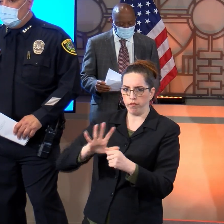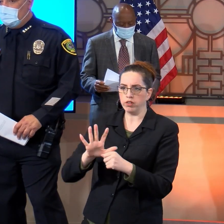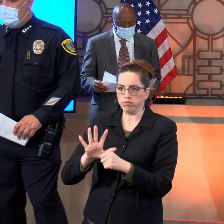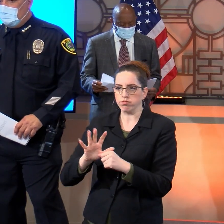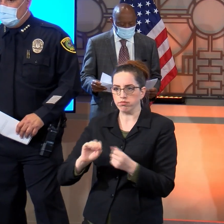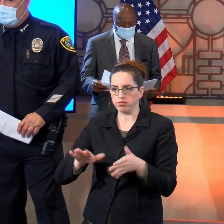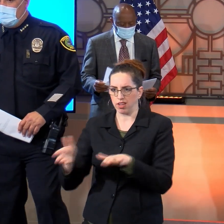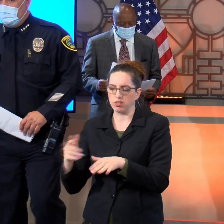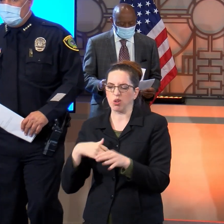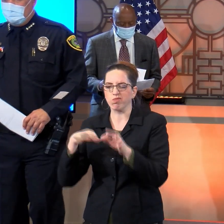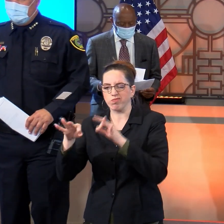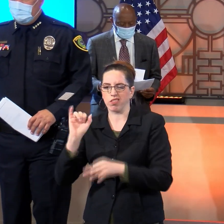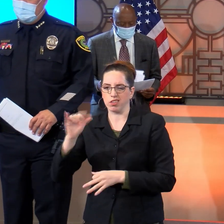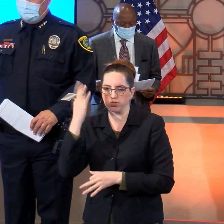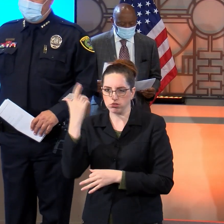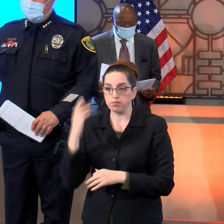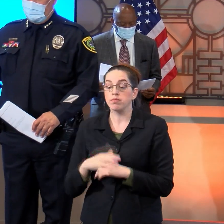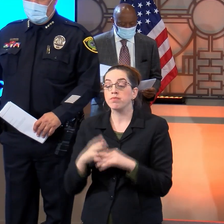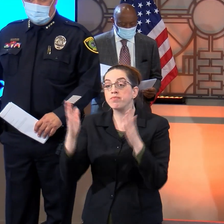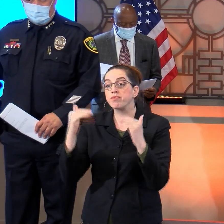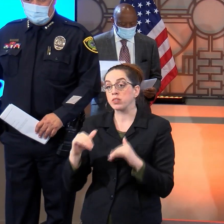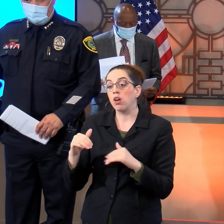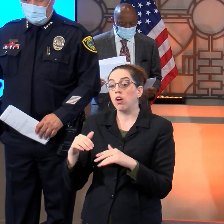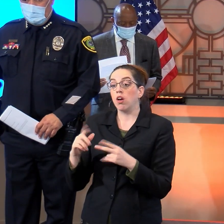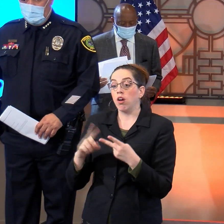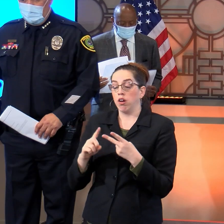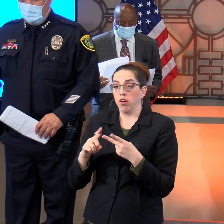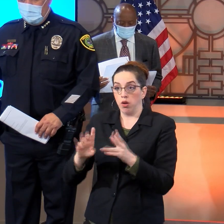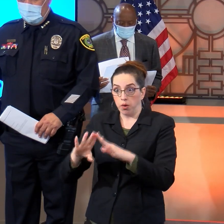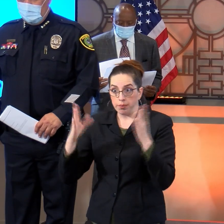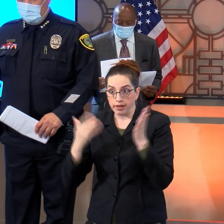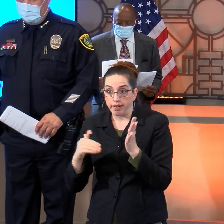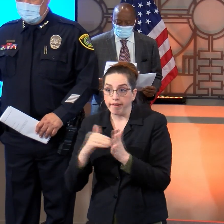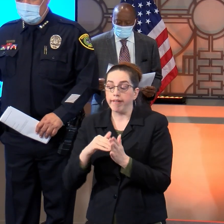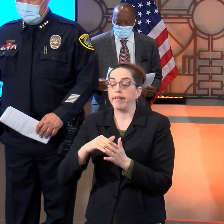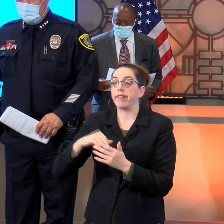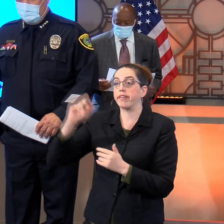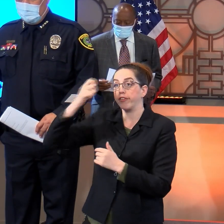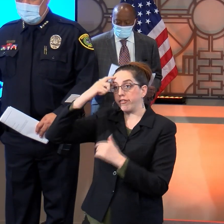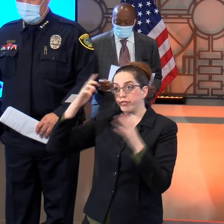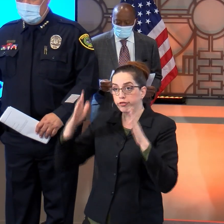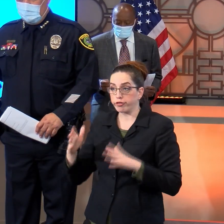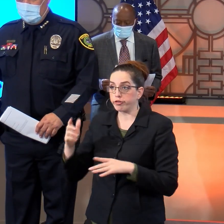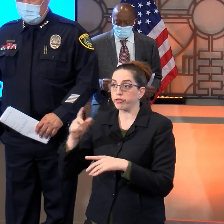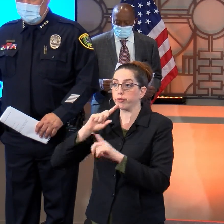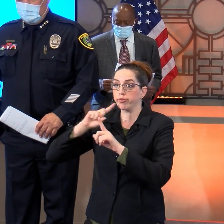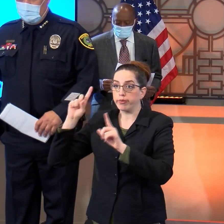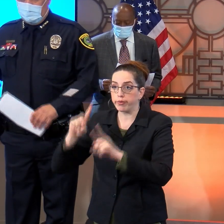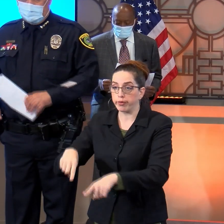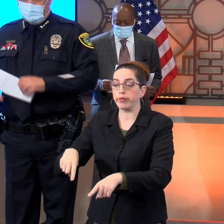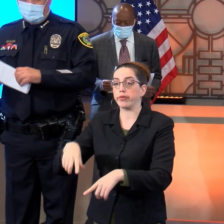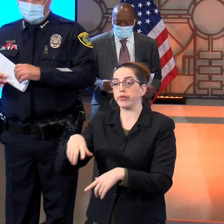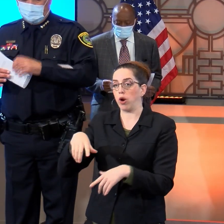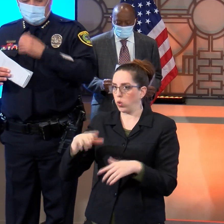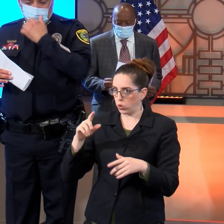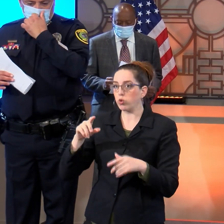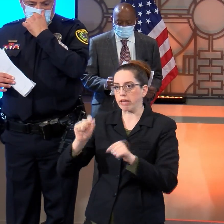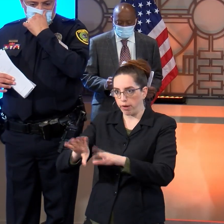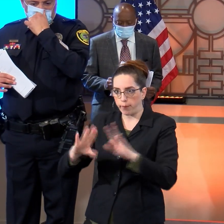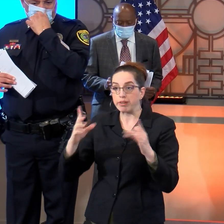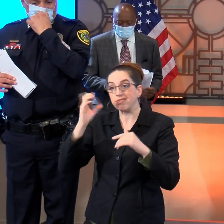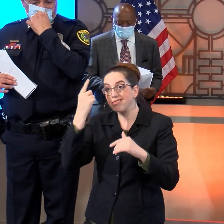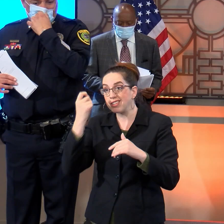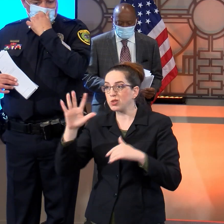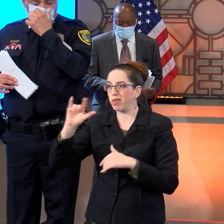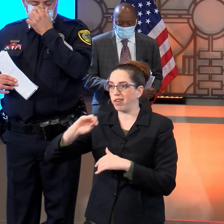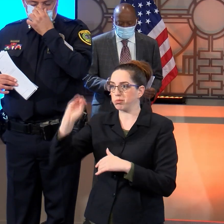So I just want to explain that a little bit. In terms of the reopening and the governor's order with a 25% of